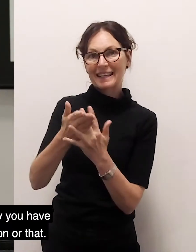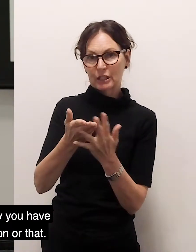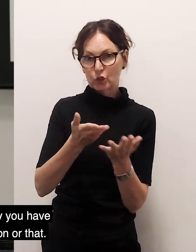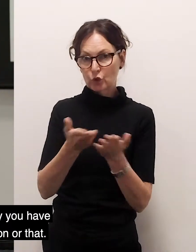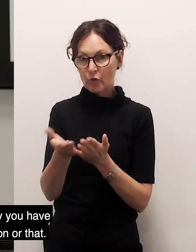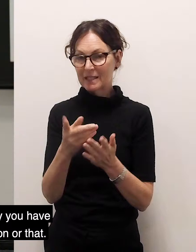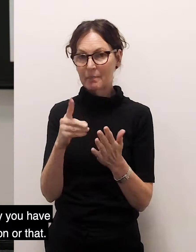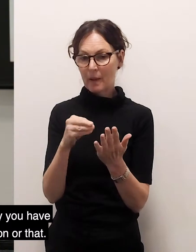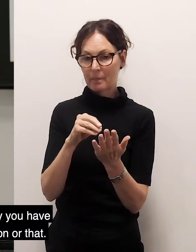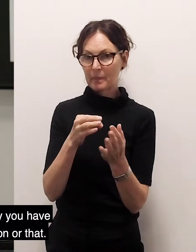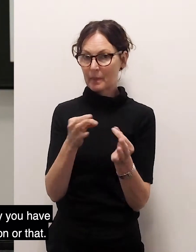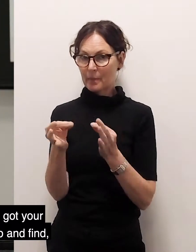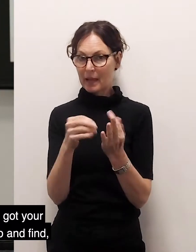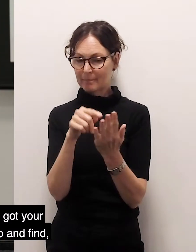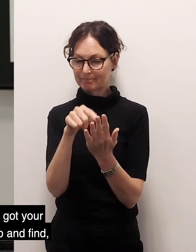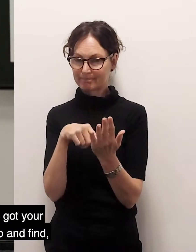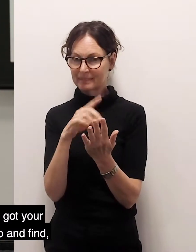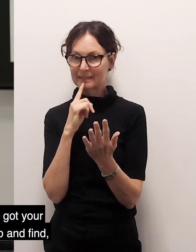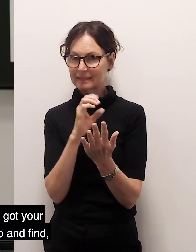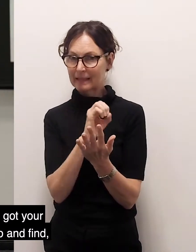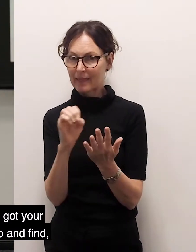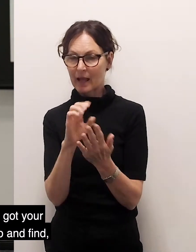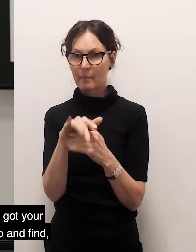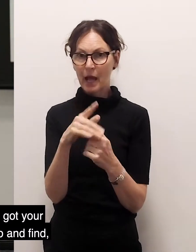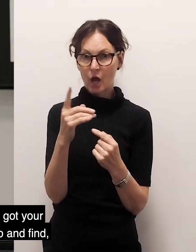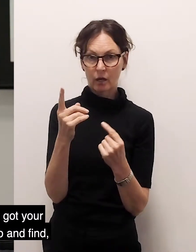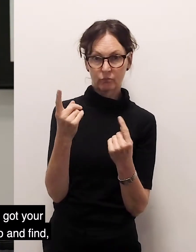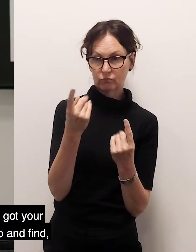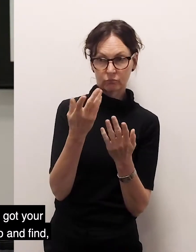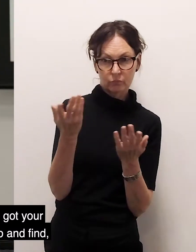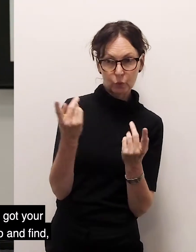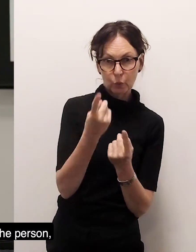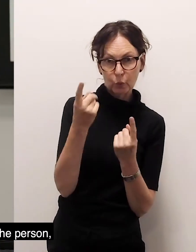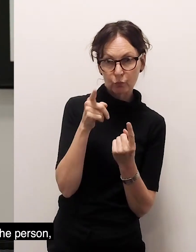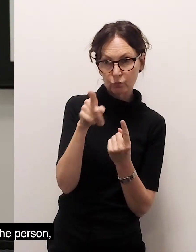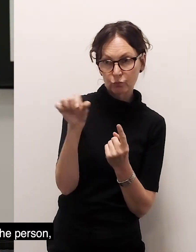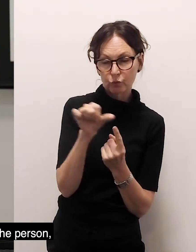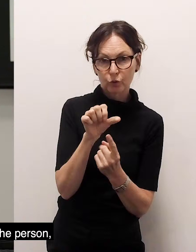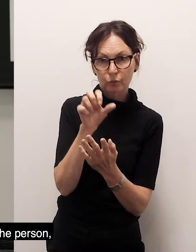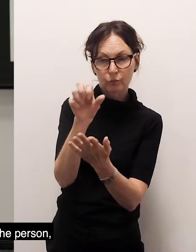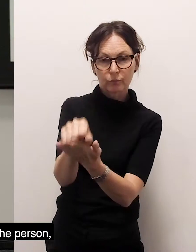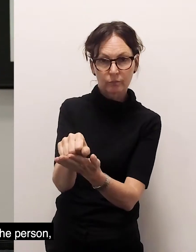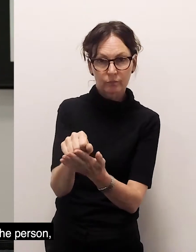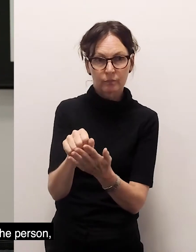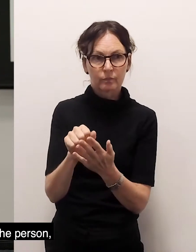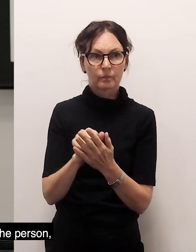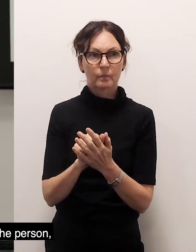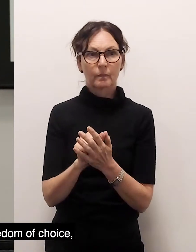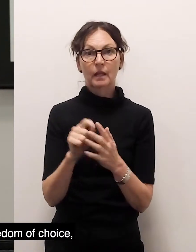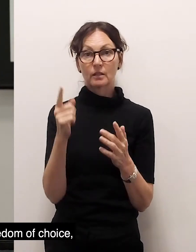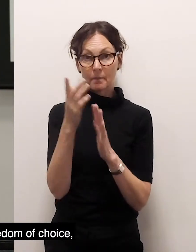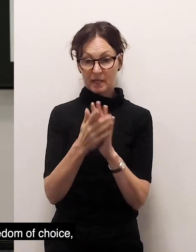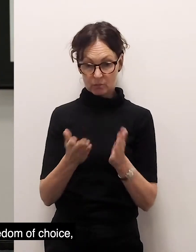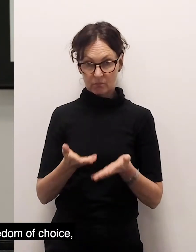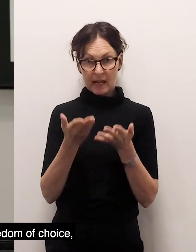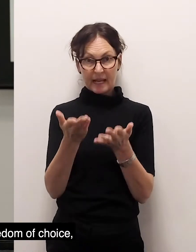say you have to use this person or that. So once you've got your plan, you then go and find, it's up to you as the person.